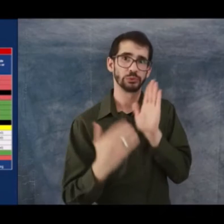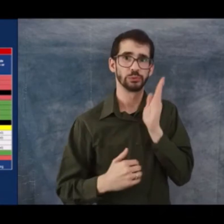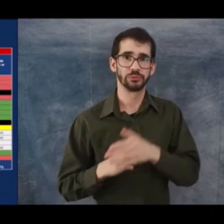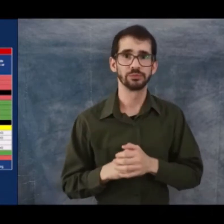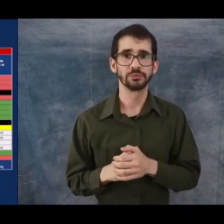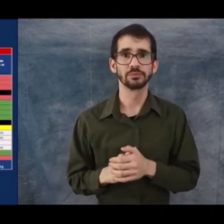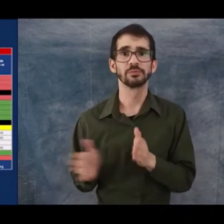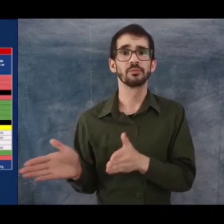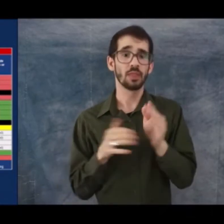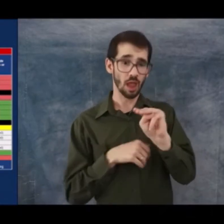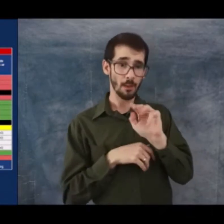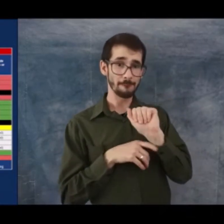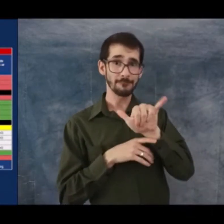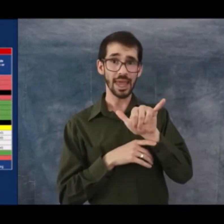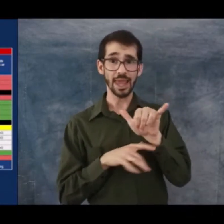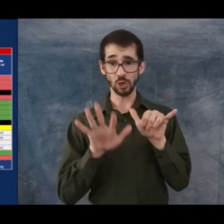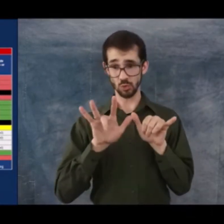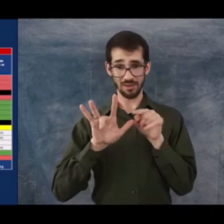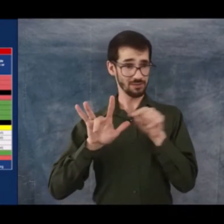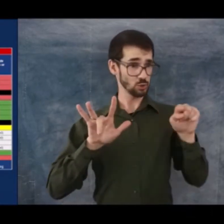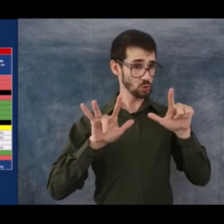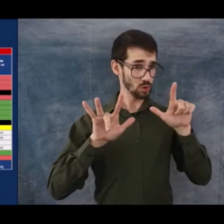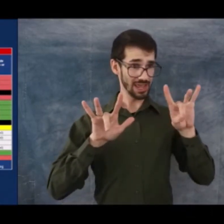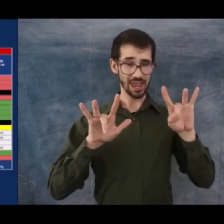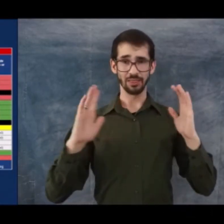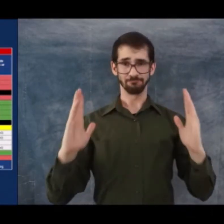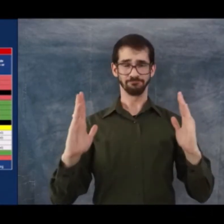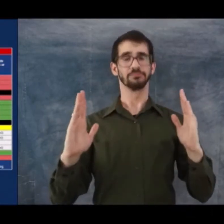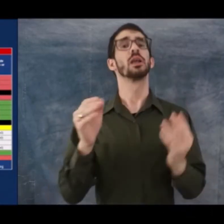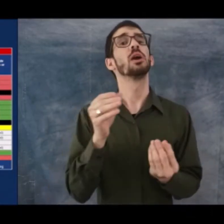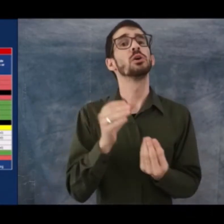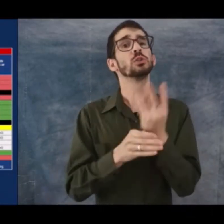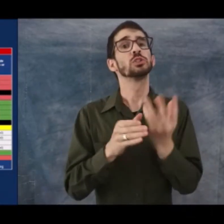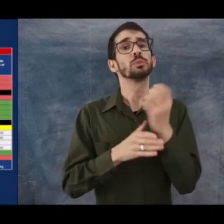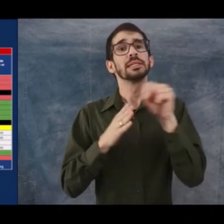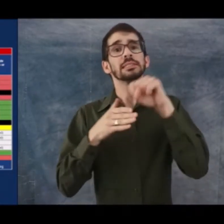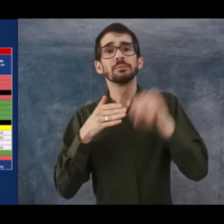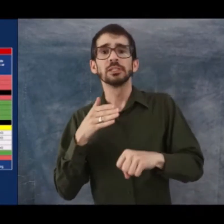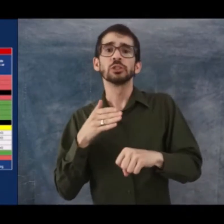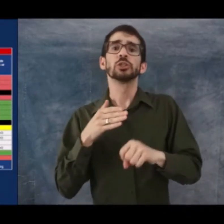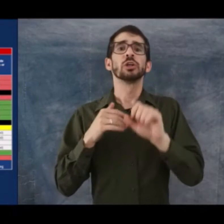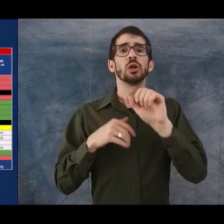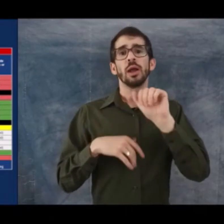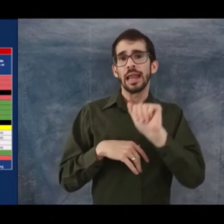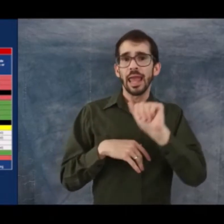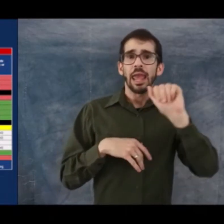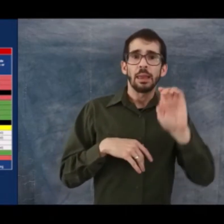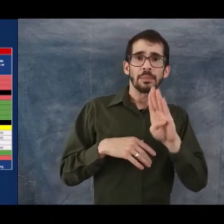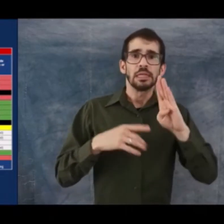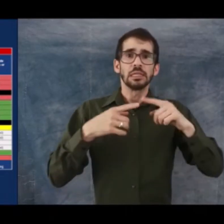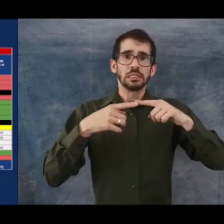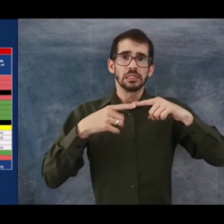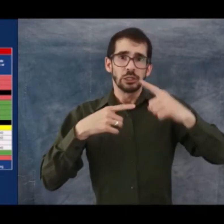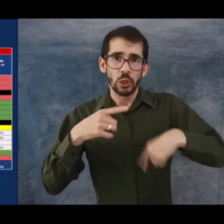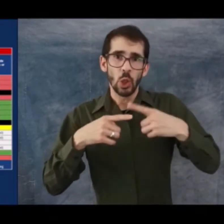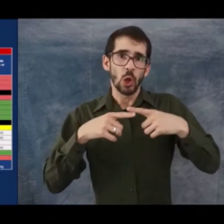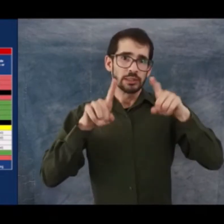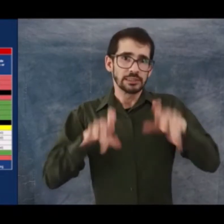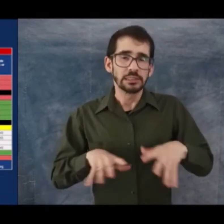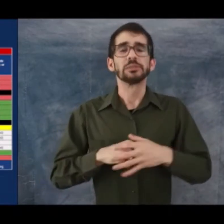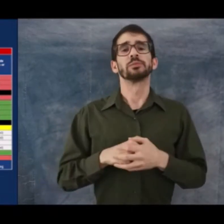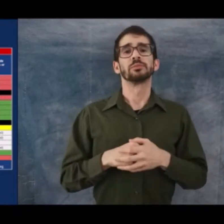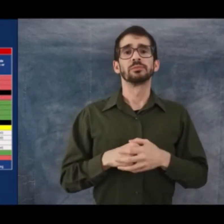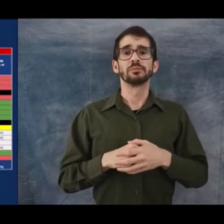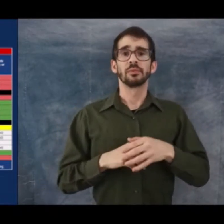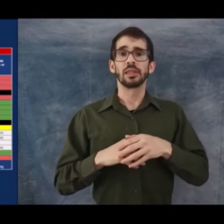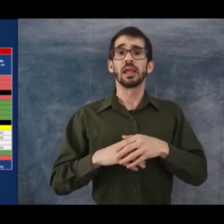May 25th through 28th is designated for spring semester and AB year-long testing. On May 25th, students who need to take the English